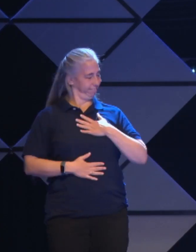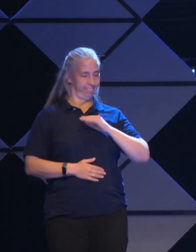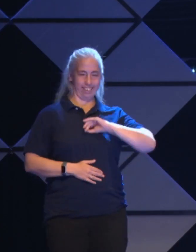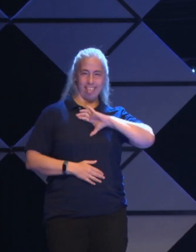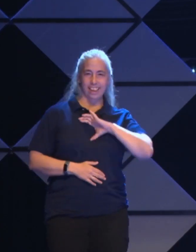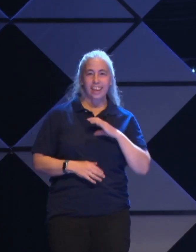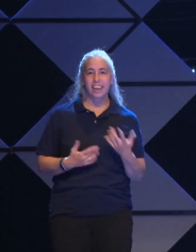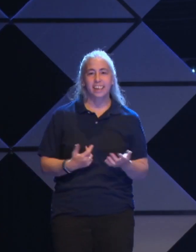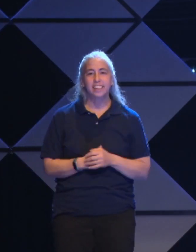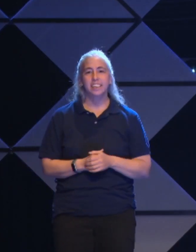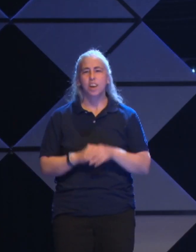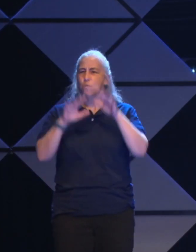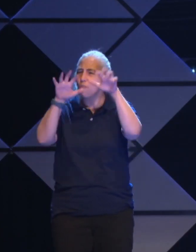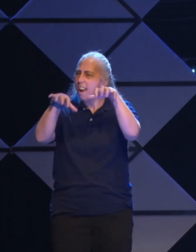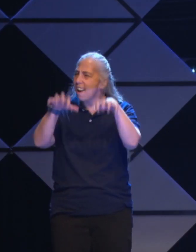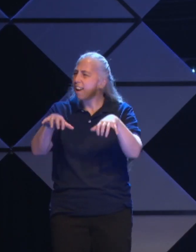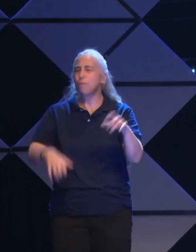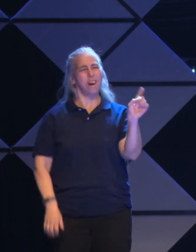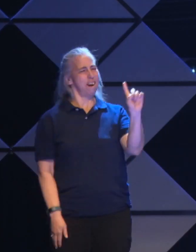Where's the rain today?